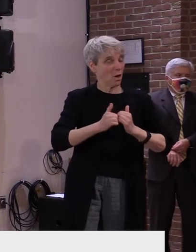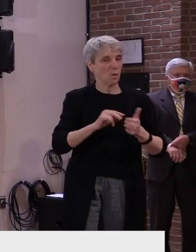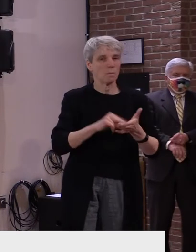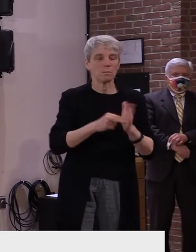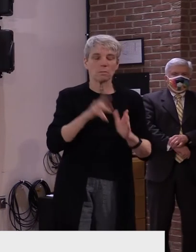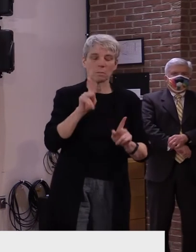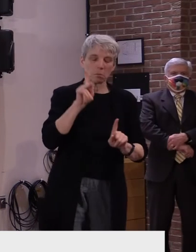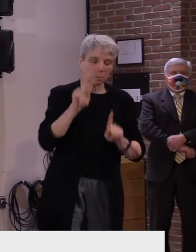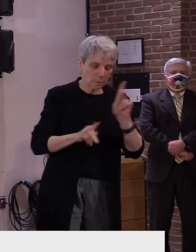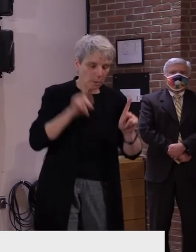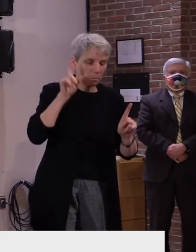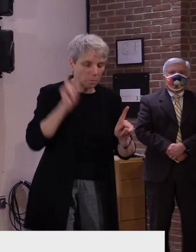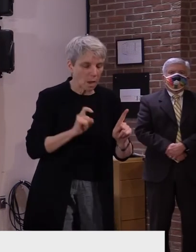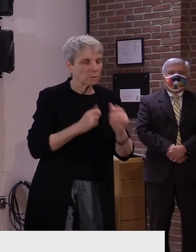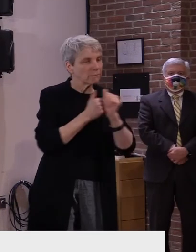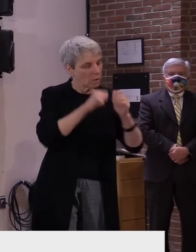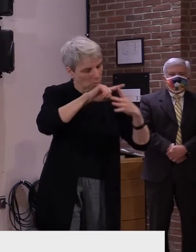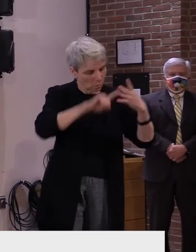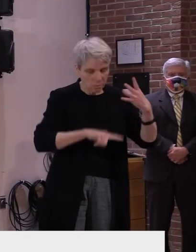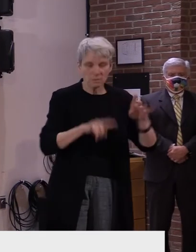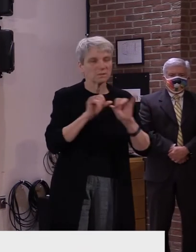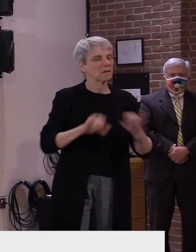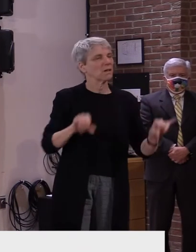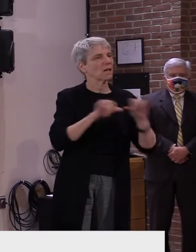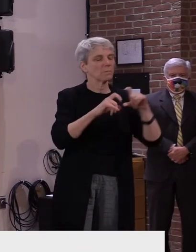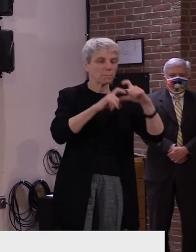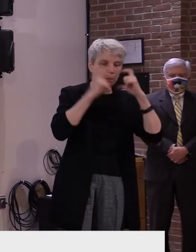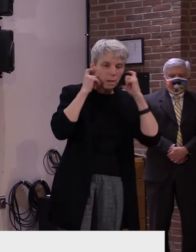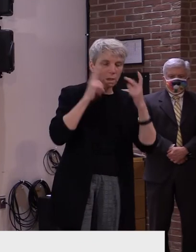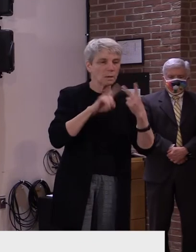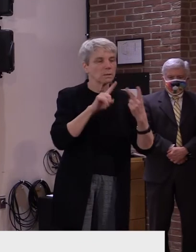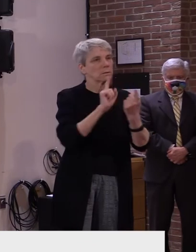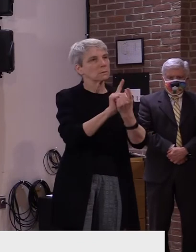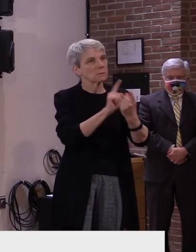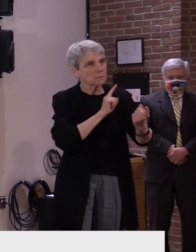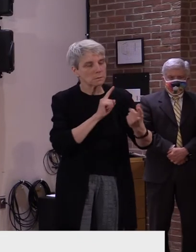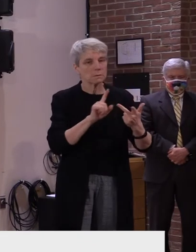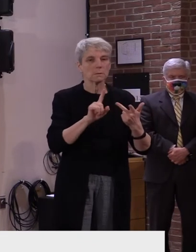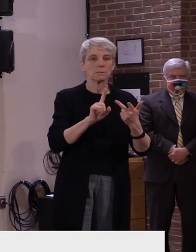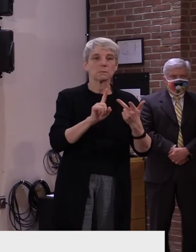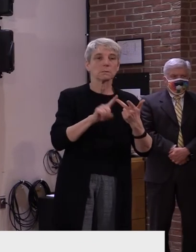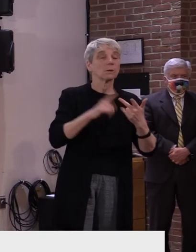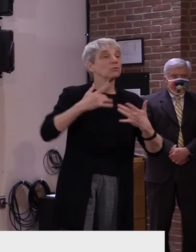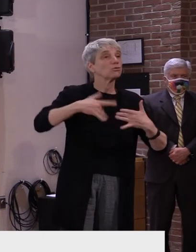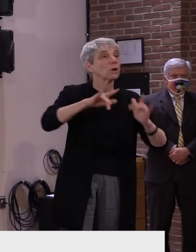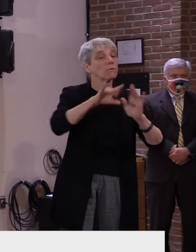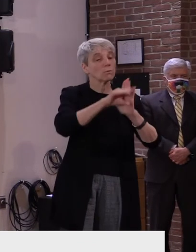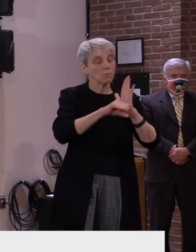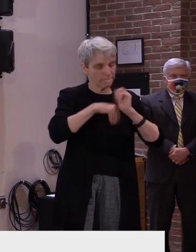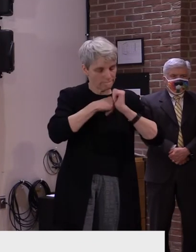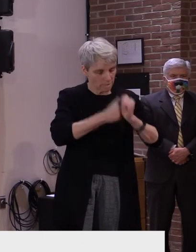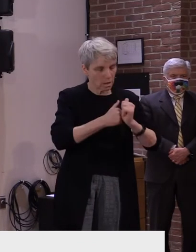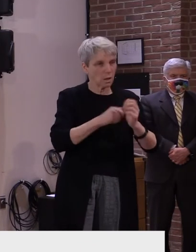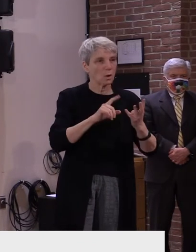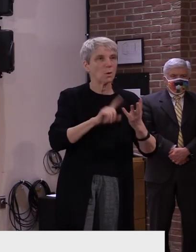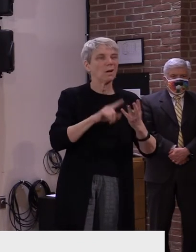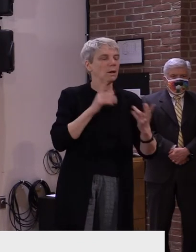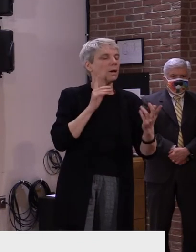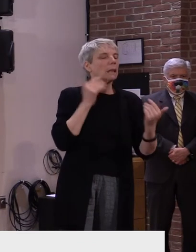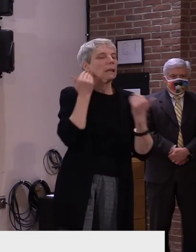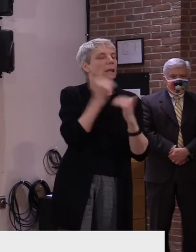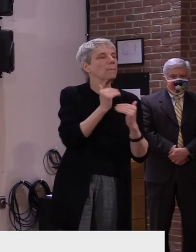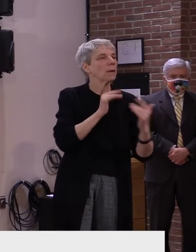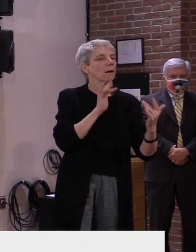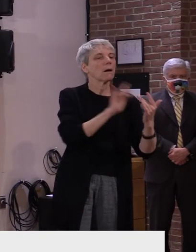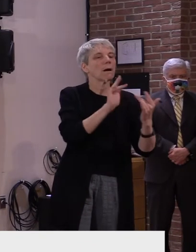quarantine and travel guidance and limiting how many people you're coming in contact with this includes limiting the